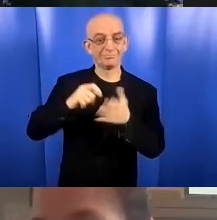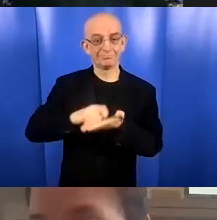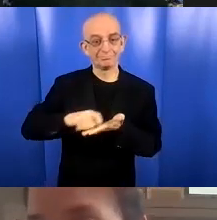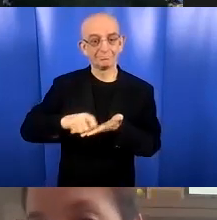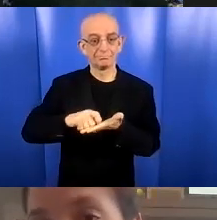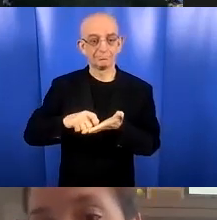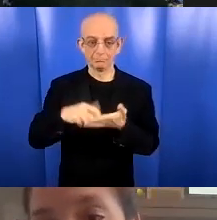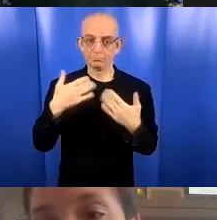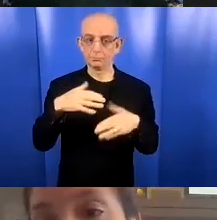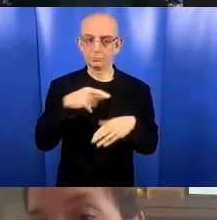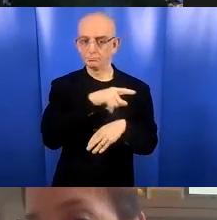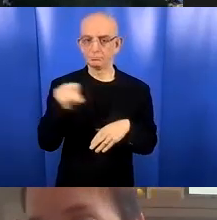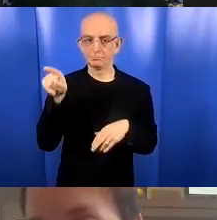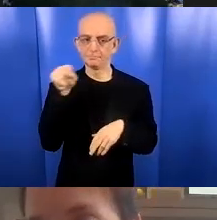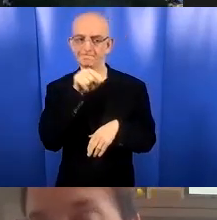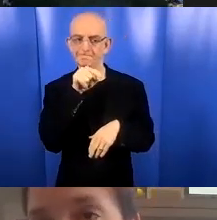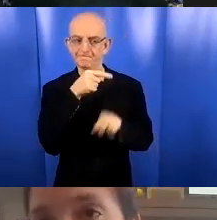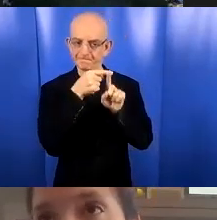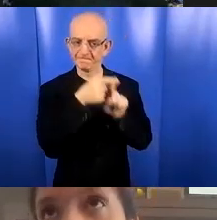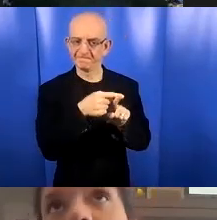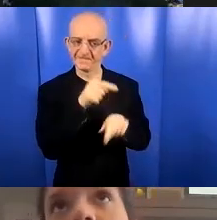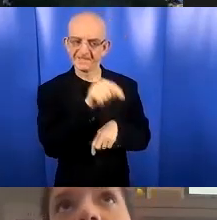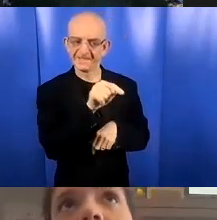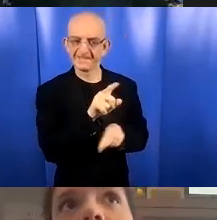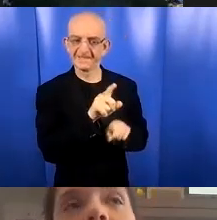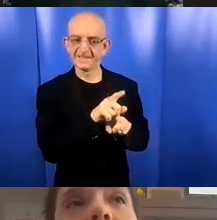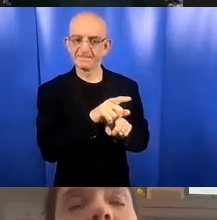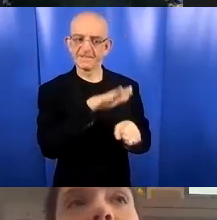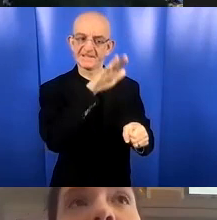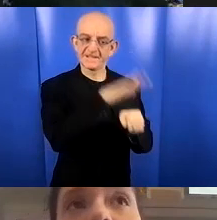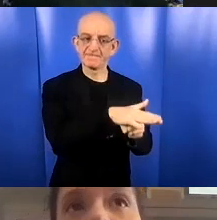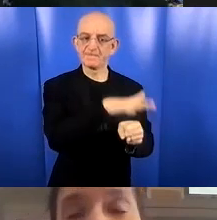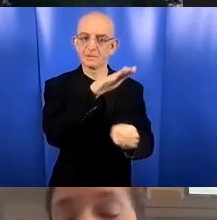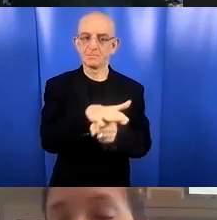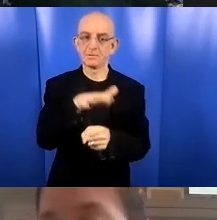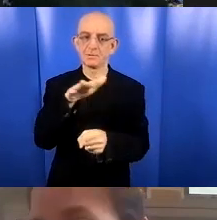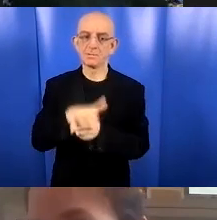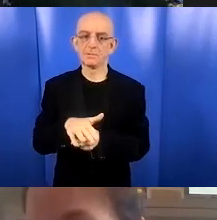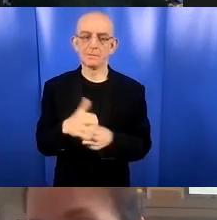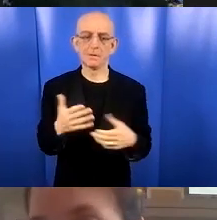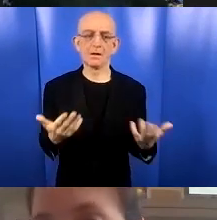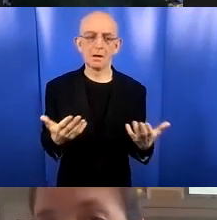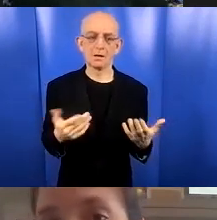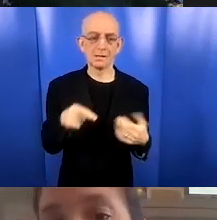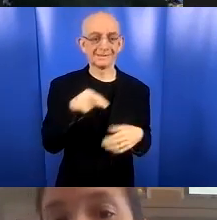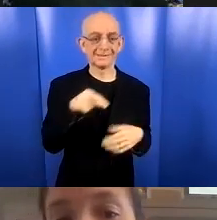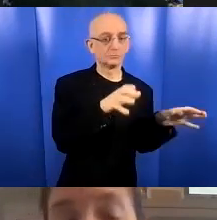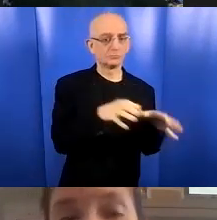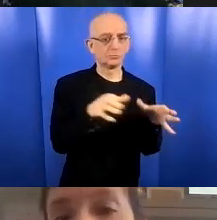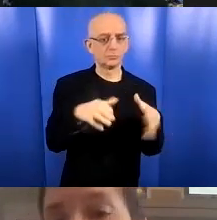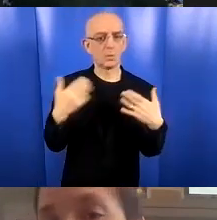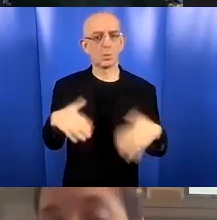certain groups face more restrictions or face bigger challenges when trying